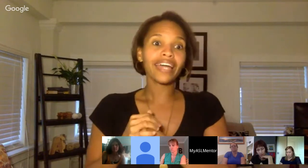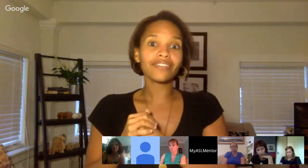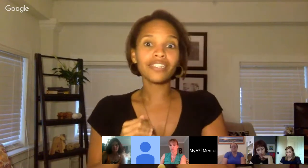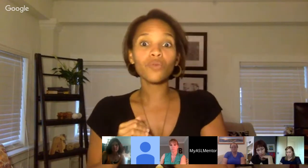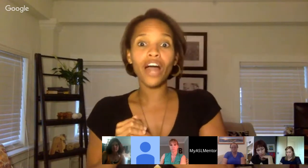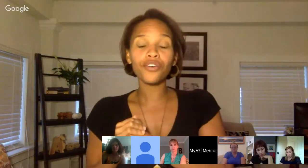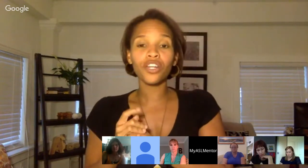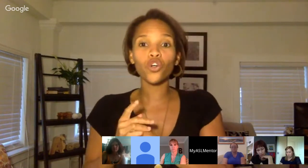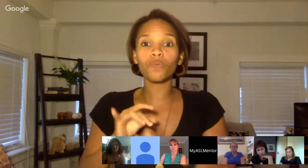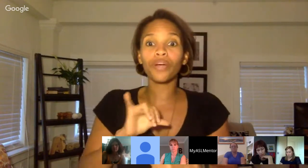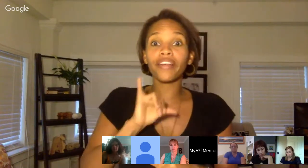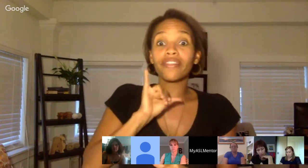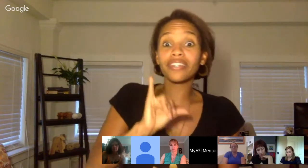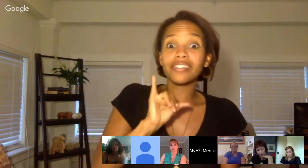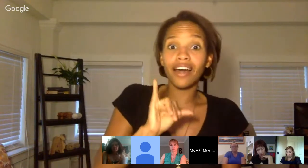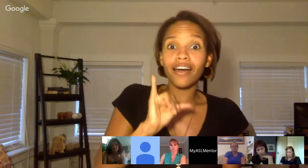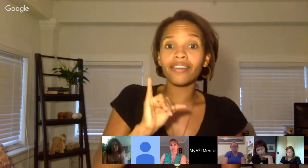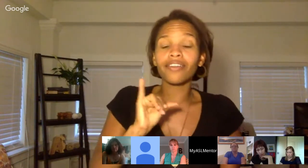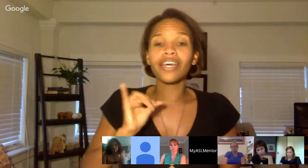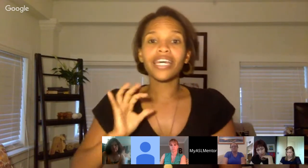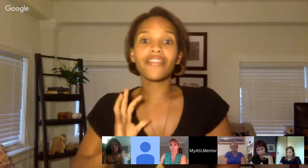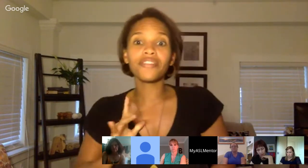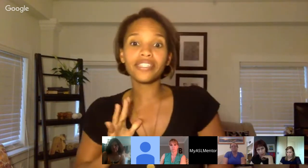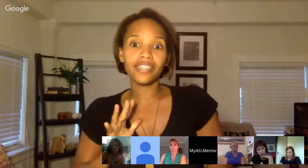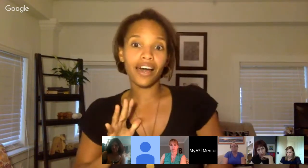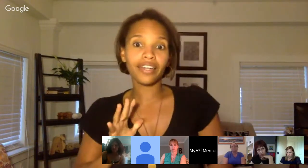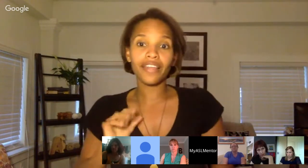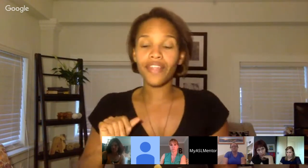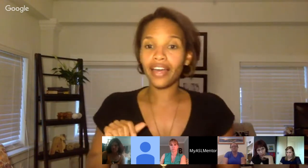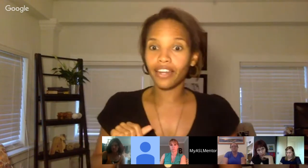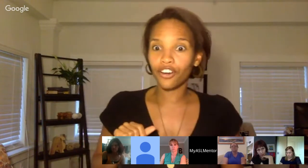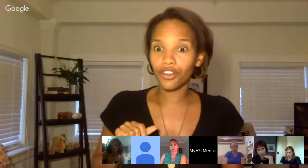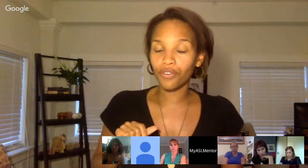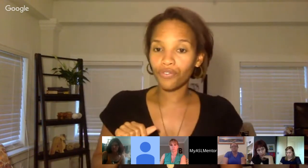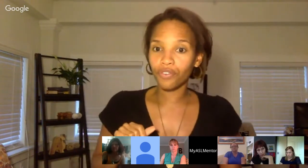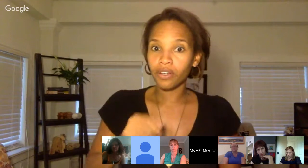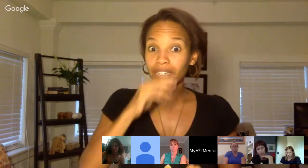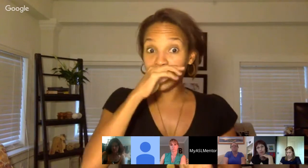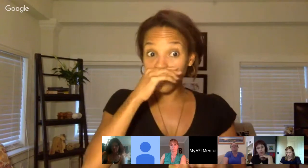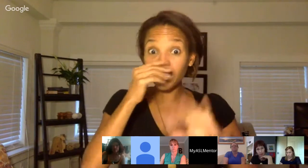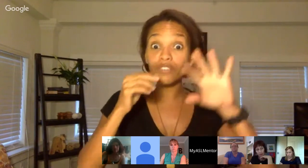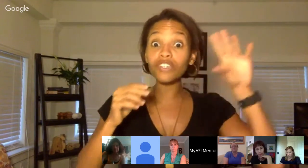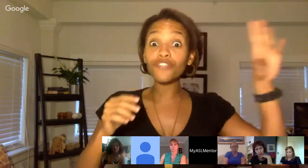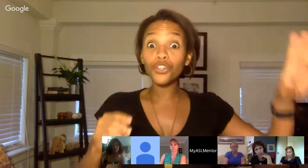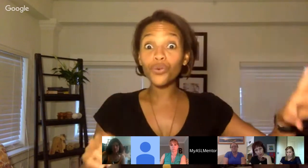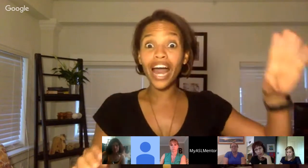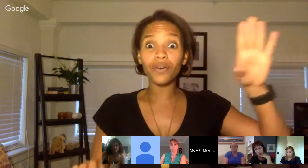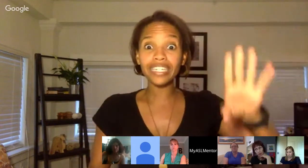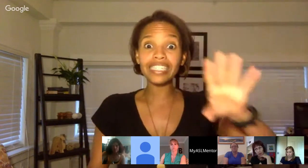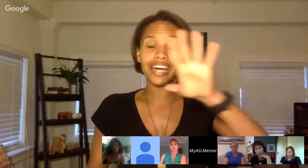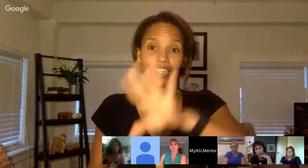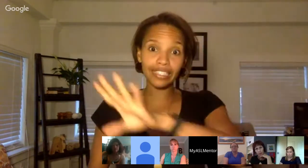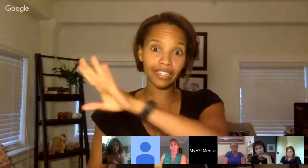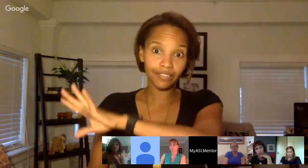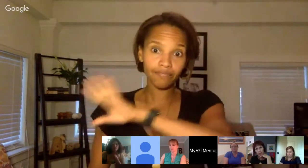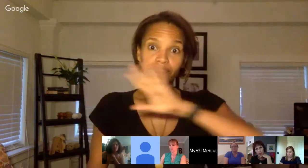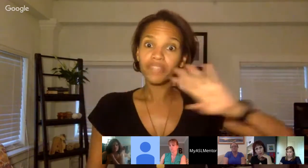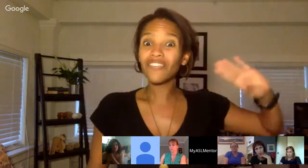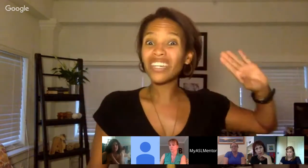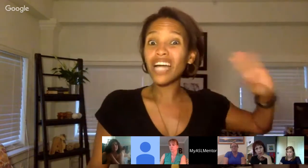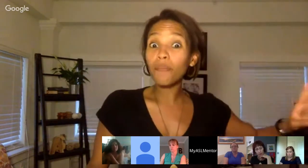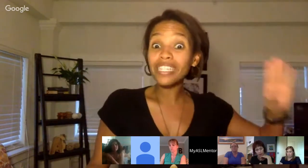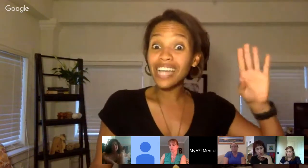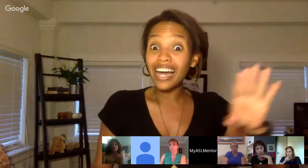material and see how you can incorporate this sign and this sign in that narrative. But definitely review how he signs